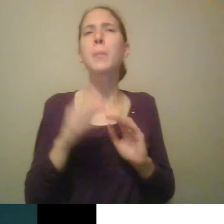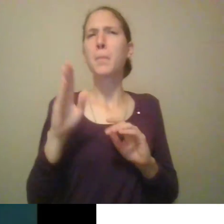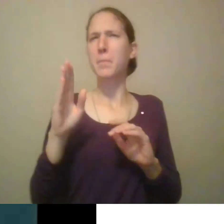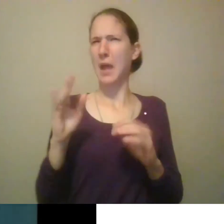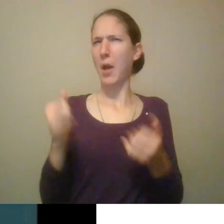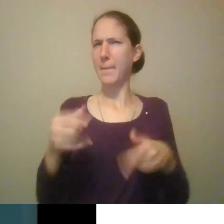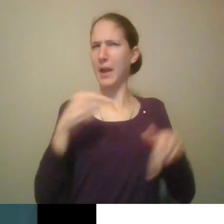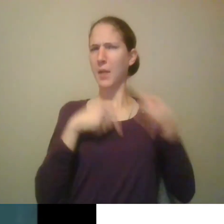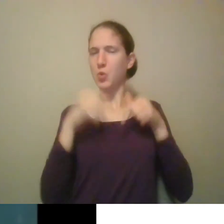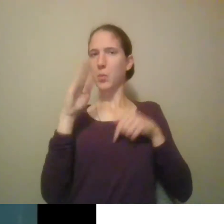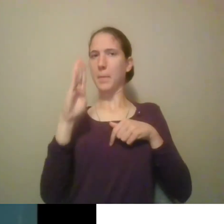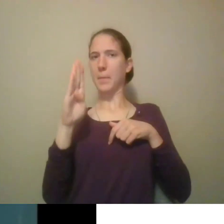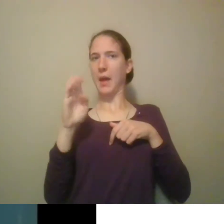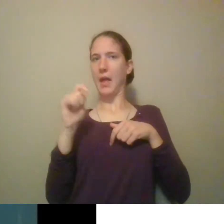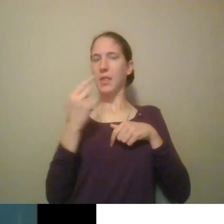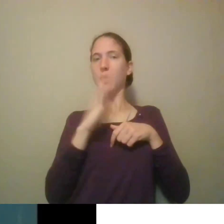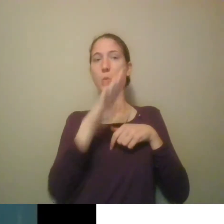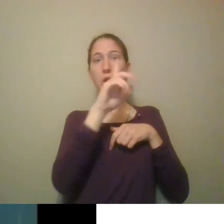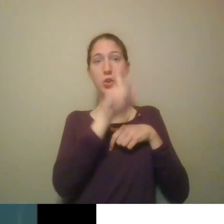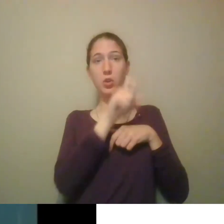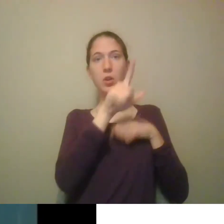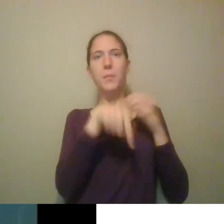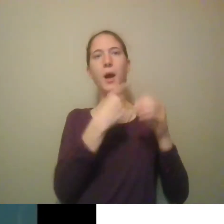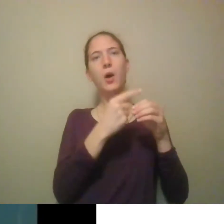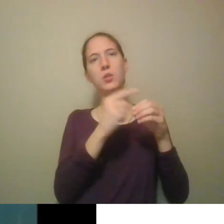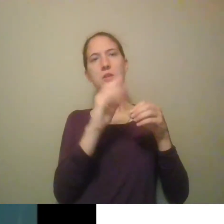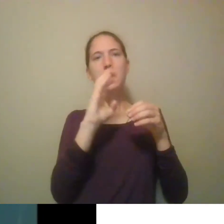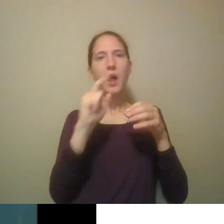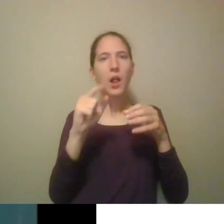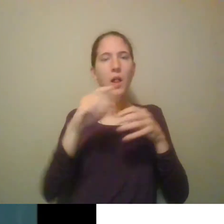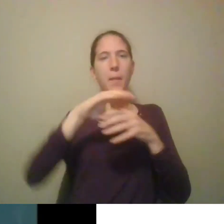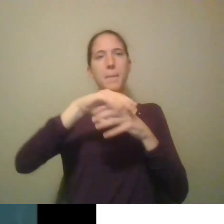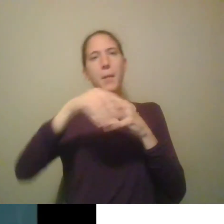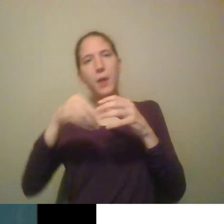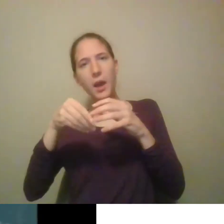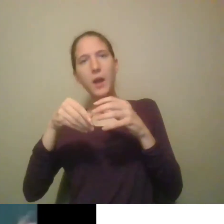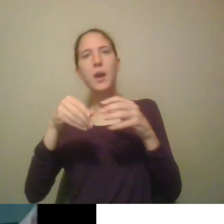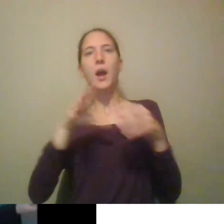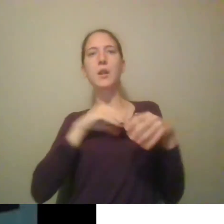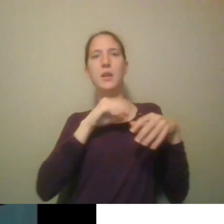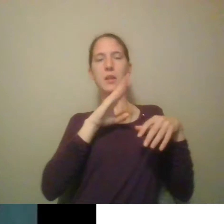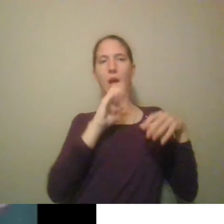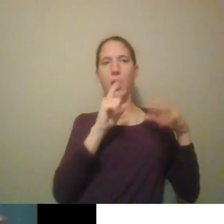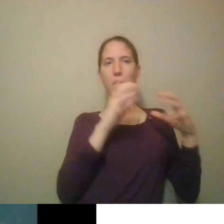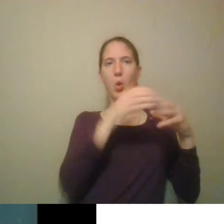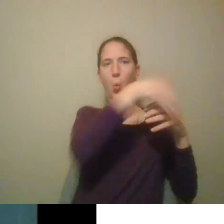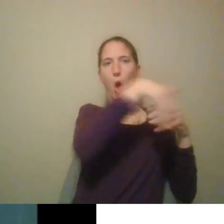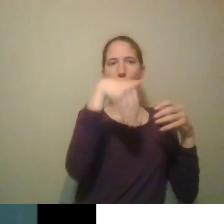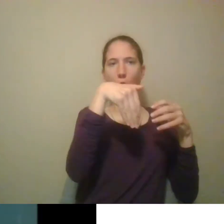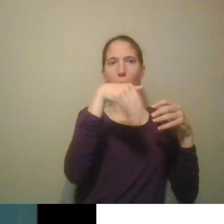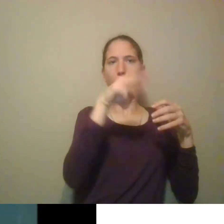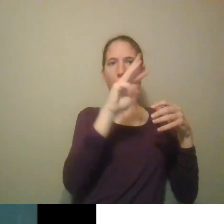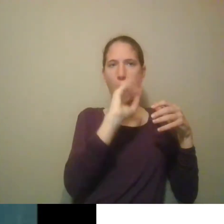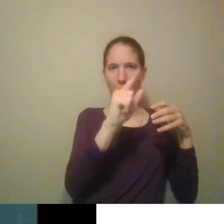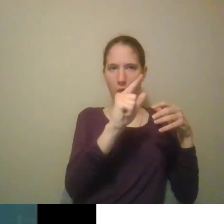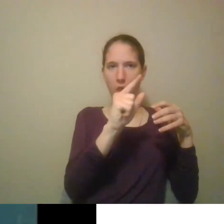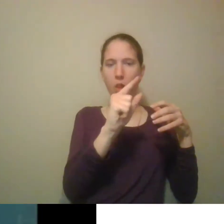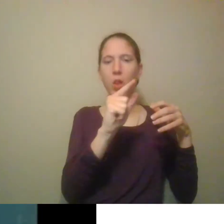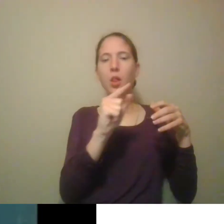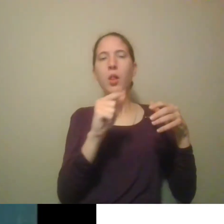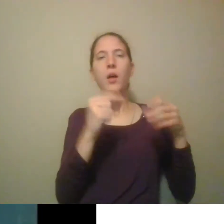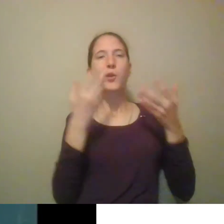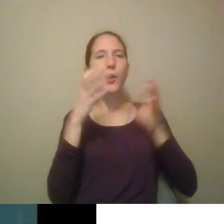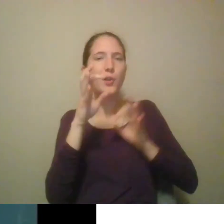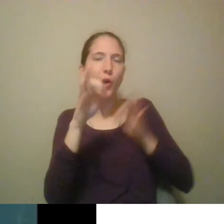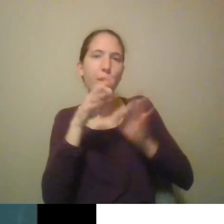cell wall and the cell membrane. All right, the differences, and I don't want to go through and list all the things about cell wall